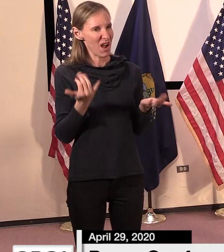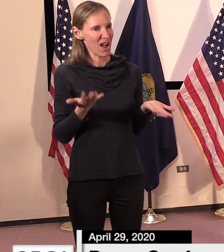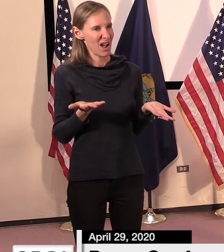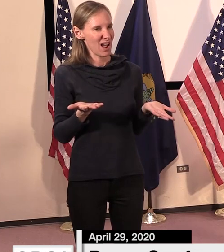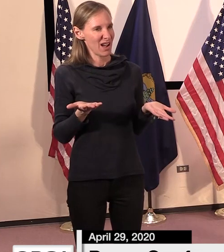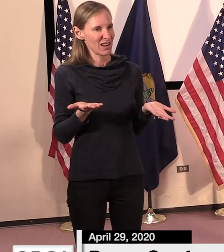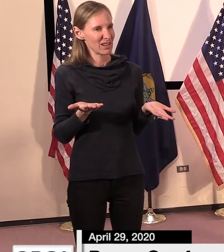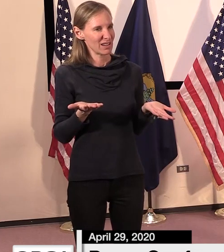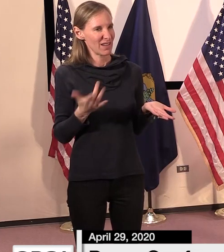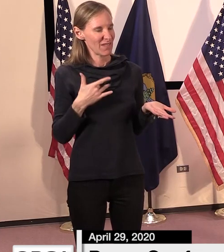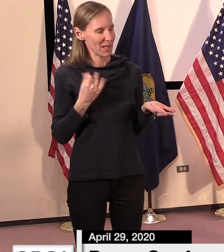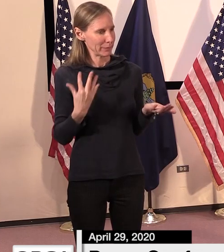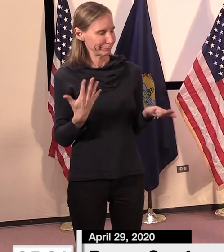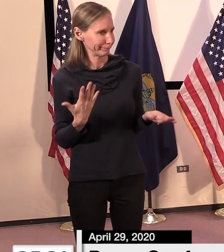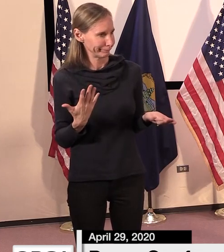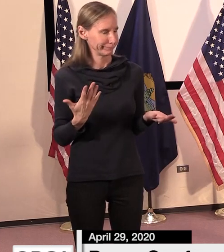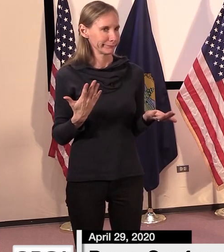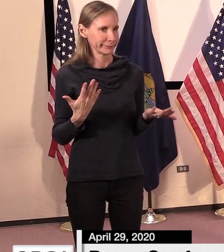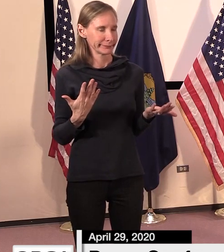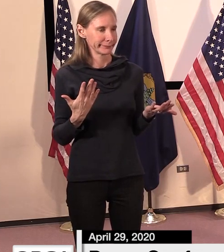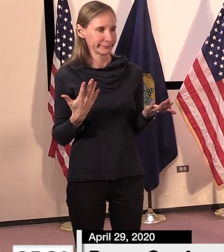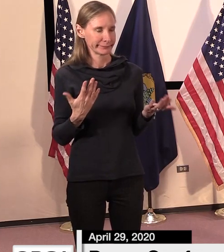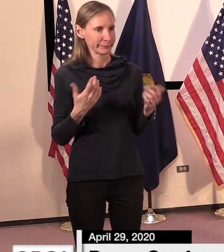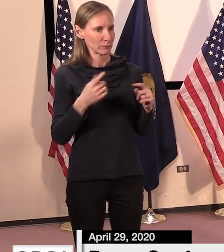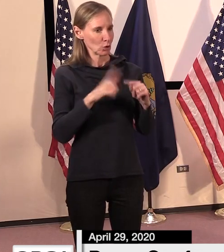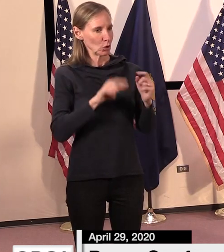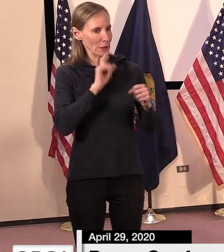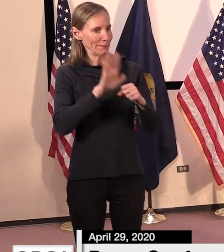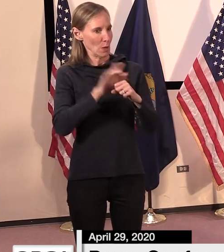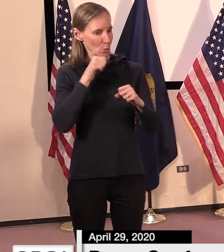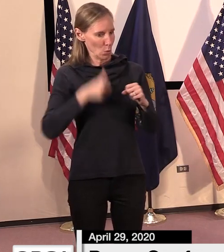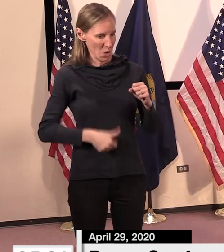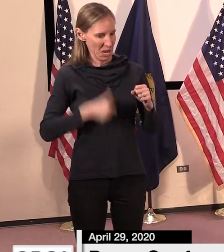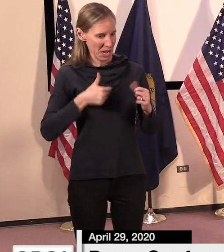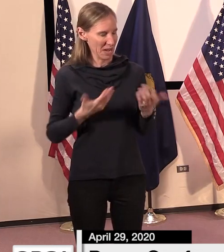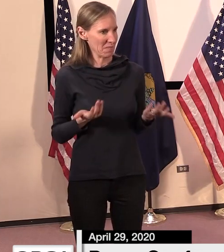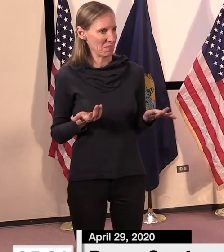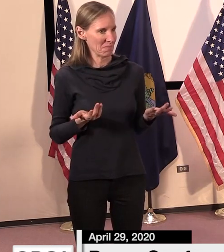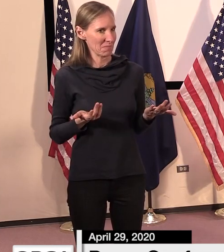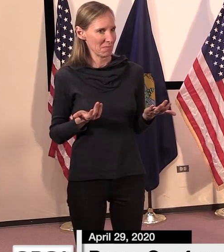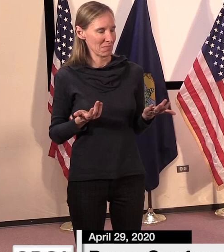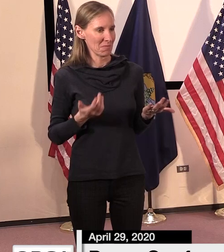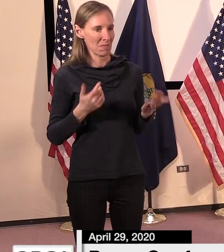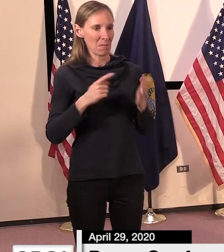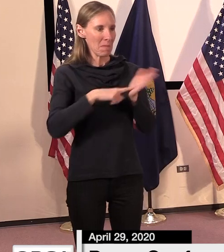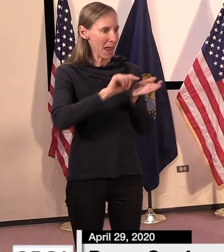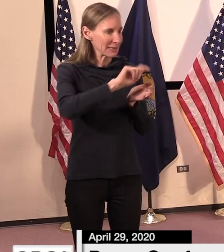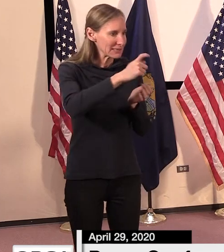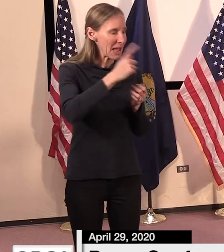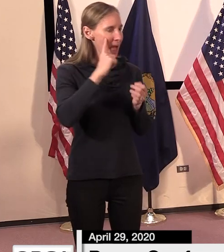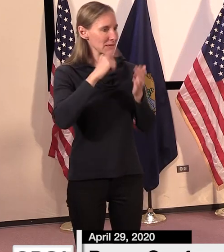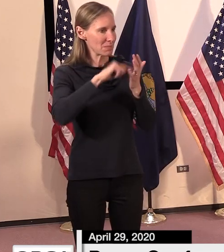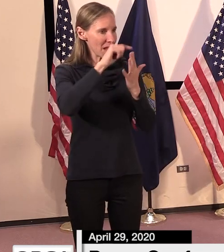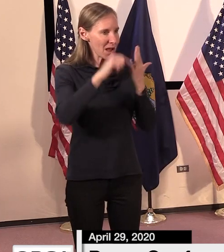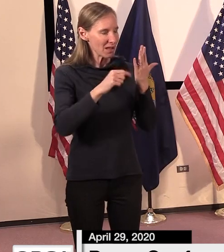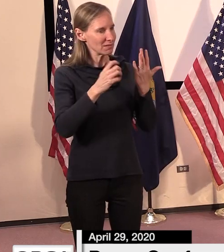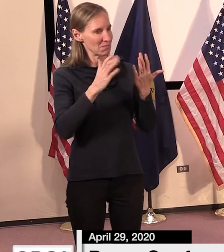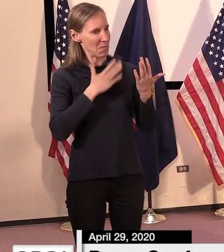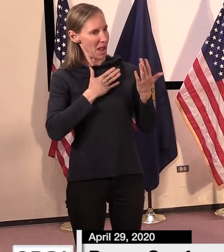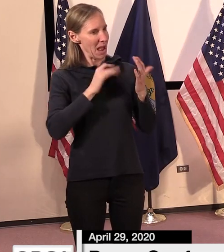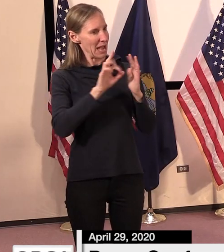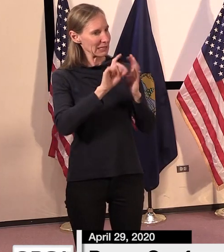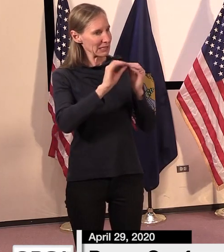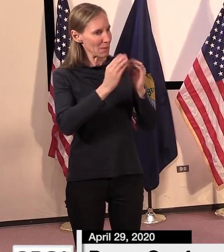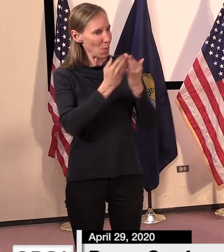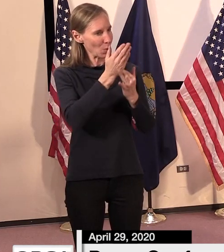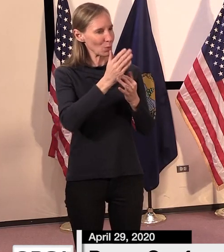state wasn't able to confirm what is pretty much a universal form of identification.